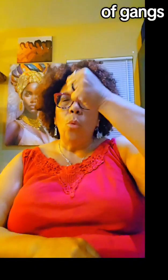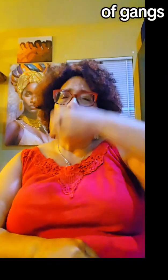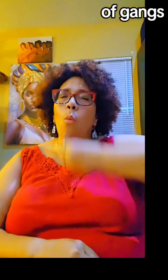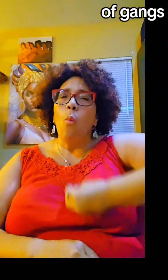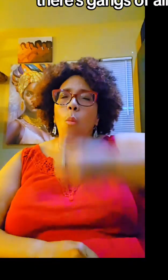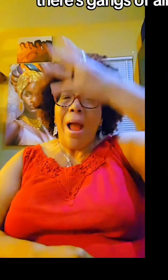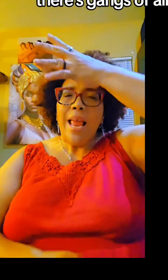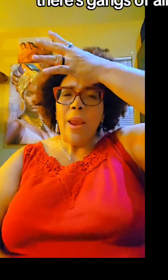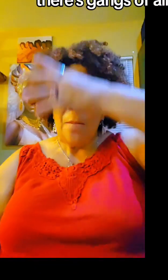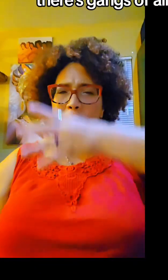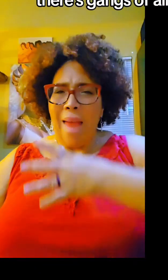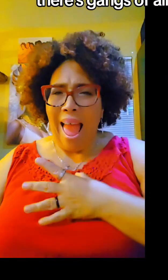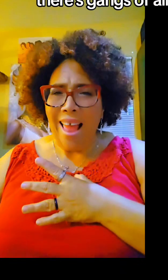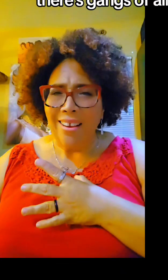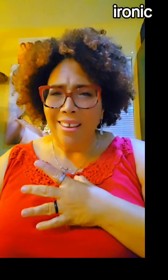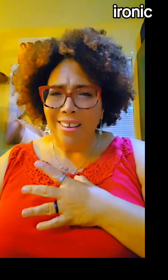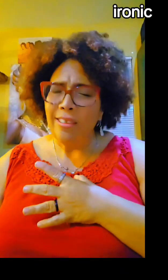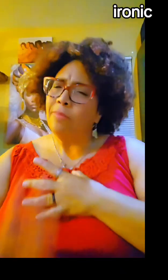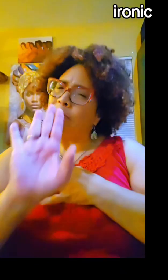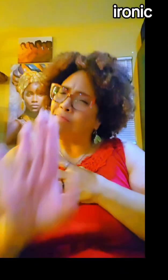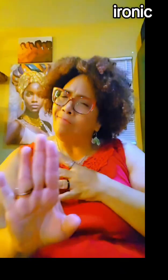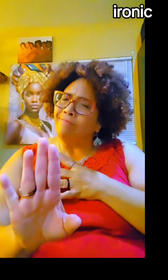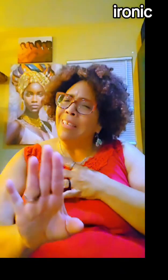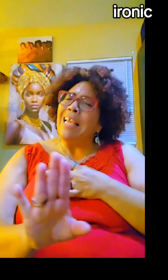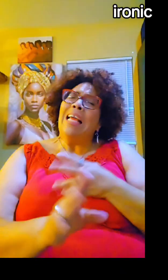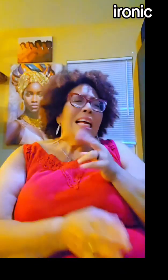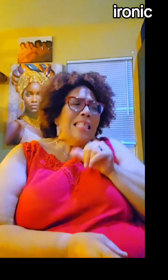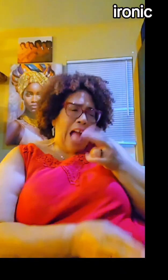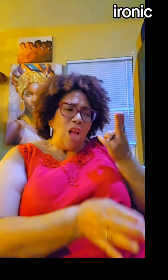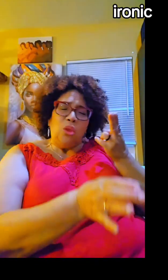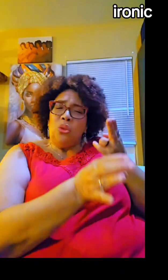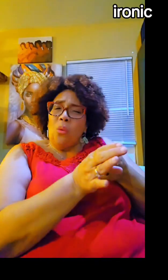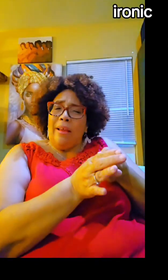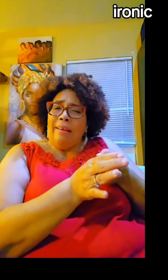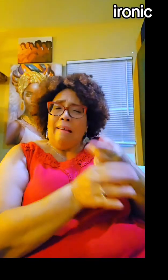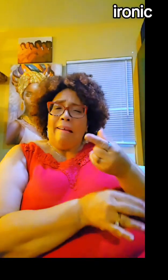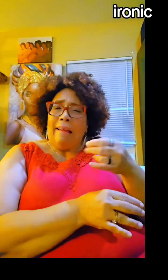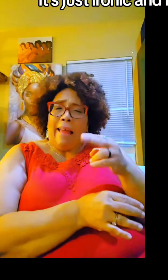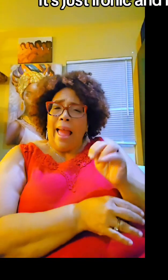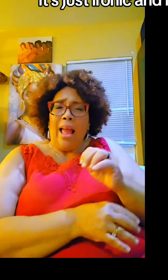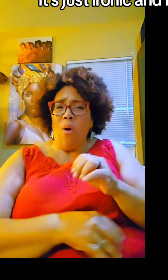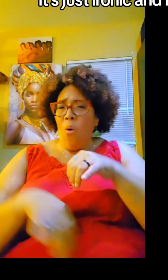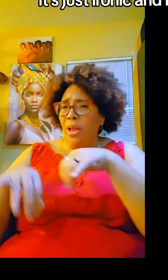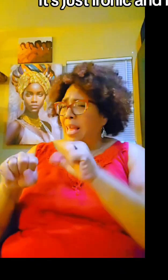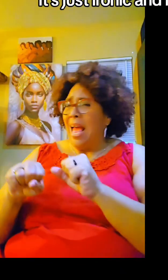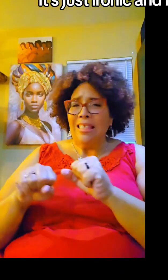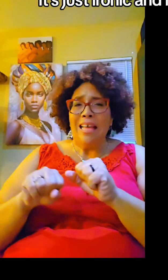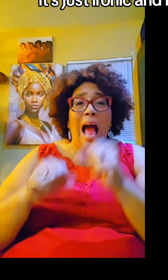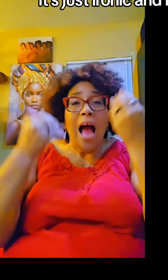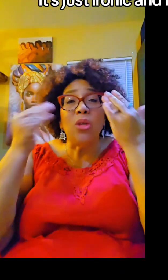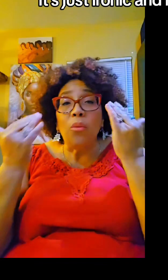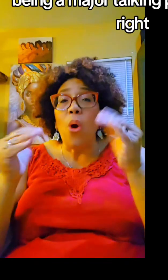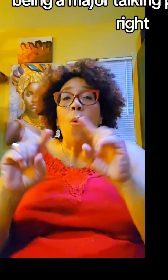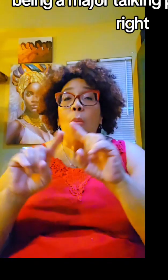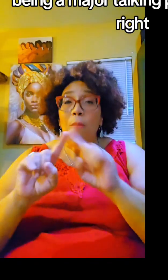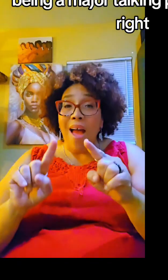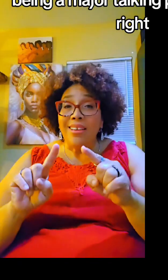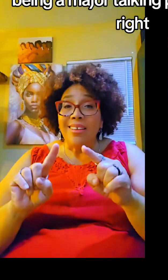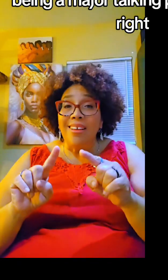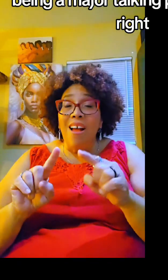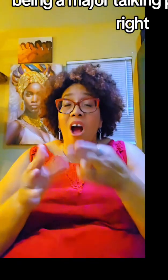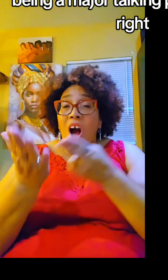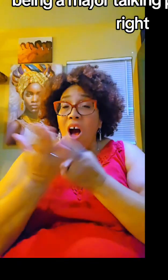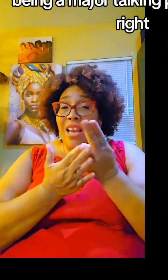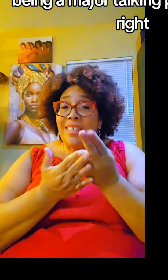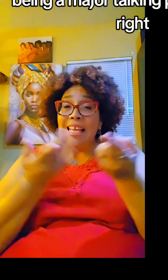of gangs. There's gangs of all cultures, creeds, and all of that. But it's just ironic. It's just ironic. And honestly, all this is going to end